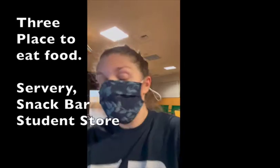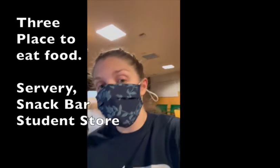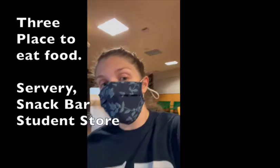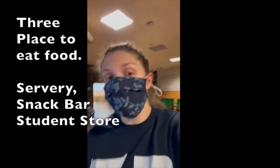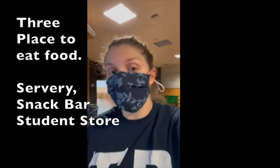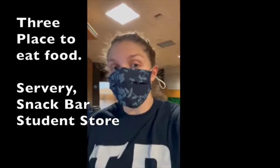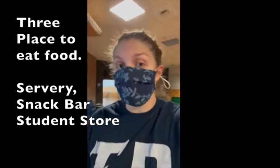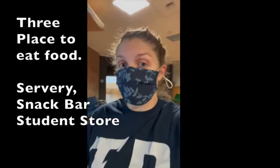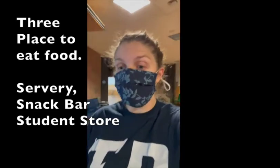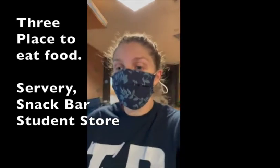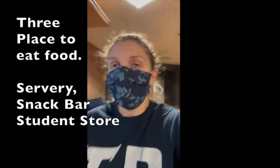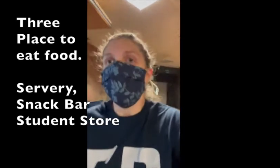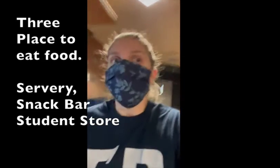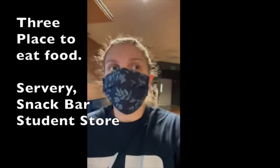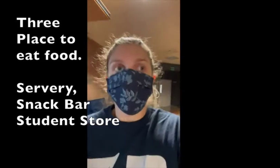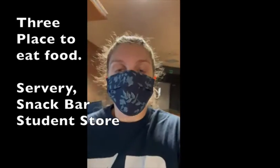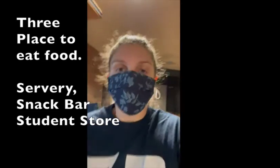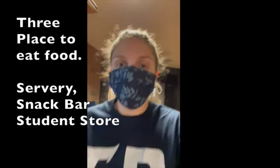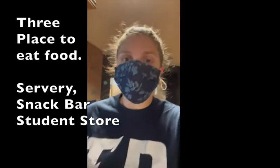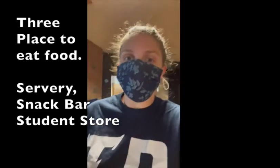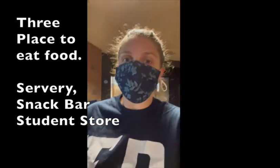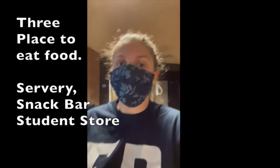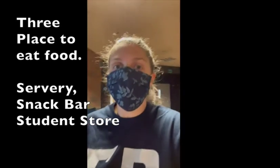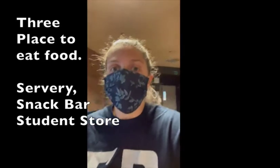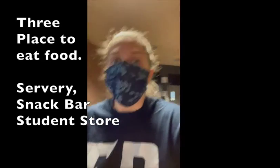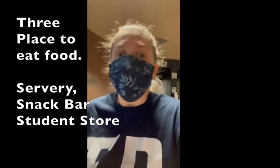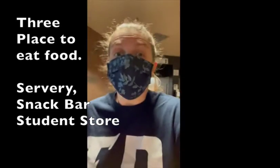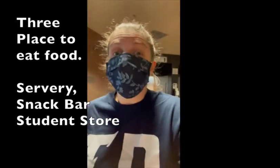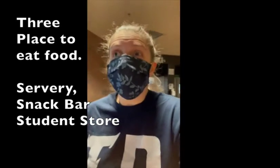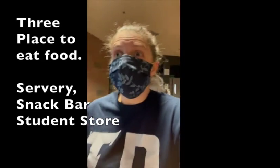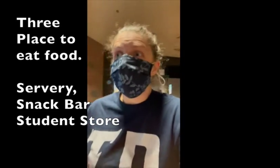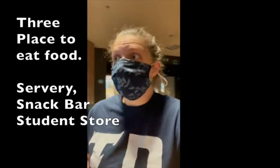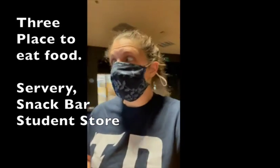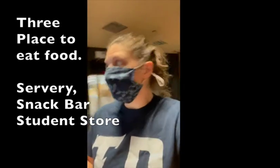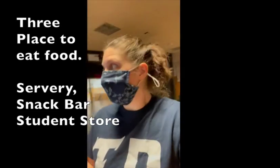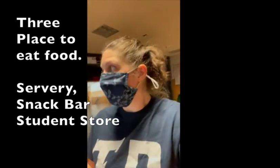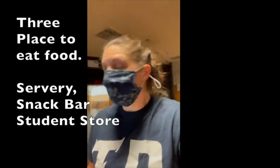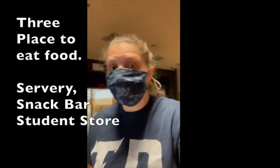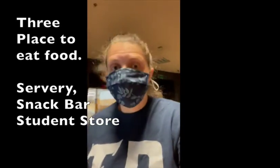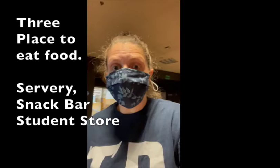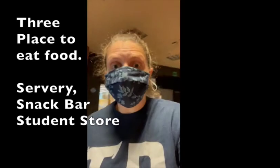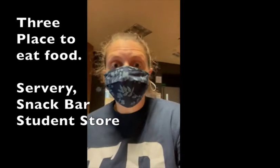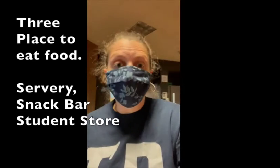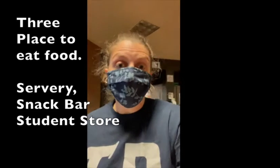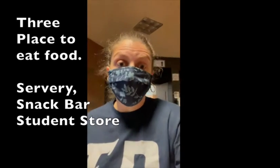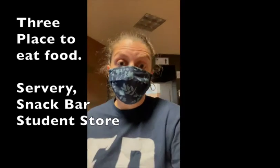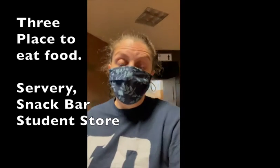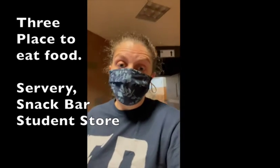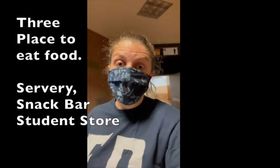that you can take during your 4 years at Beamer, where you can actually work the student store. We also have a coffee